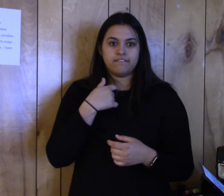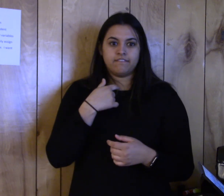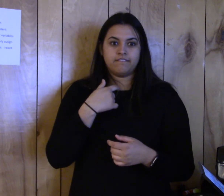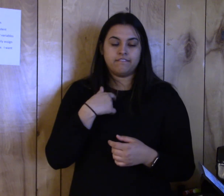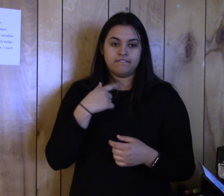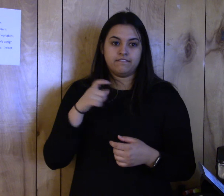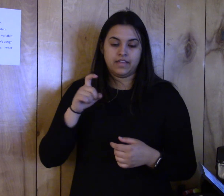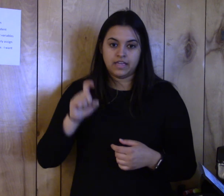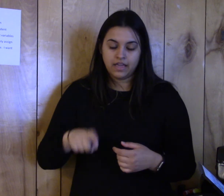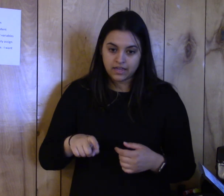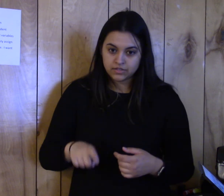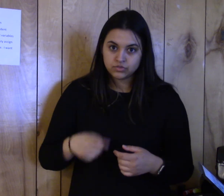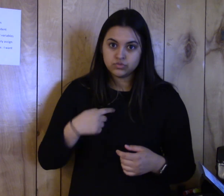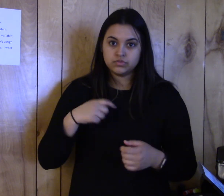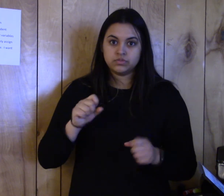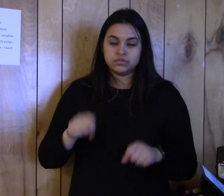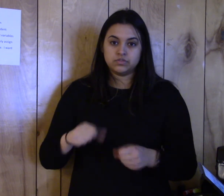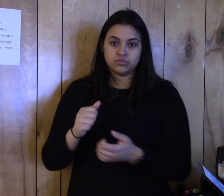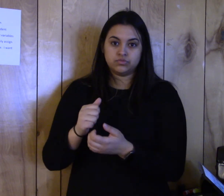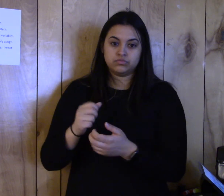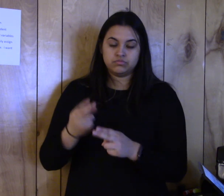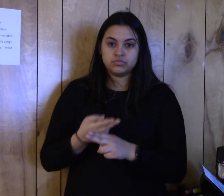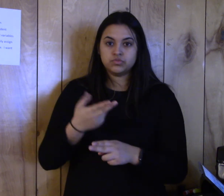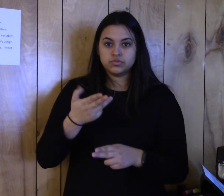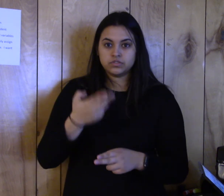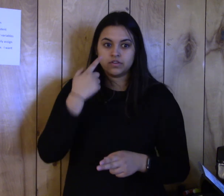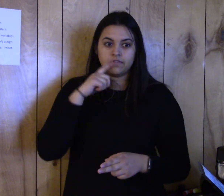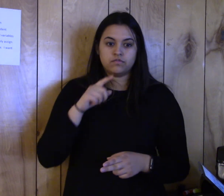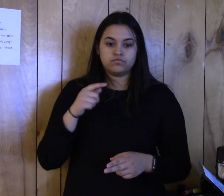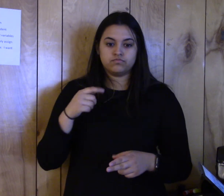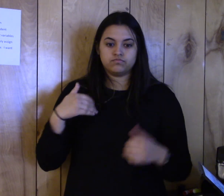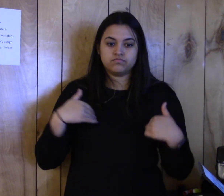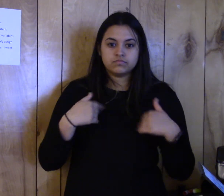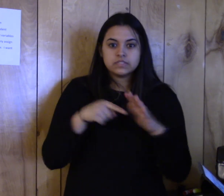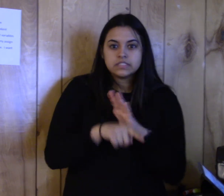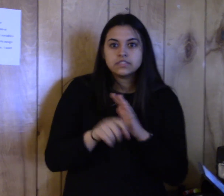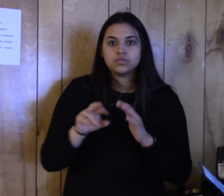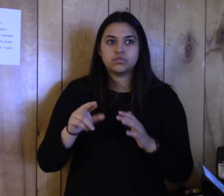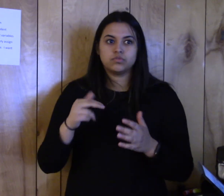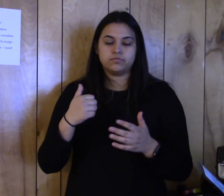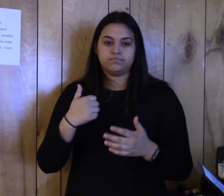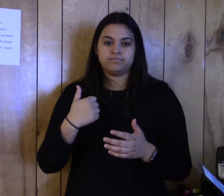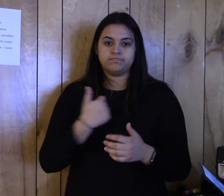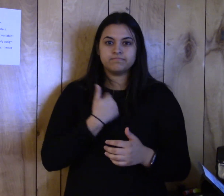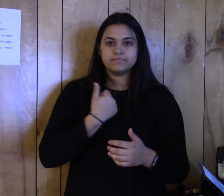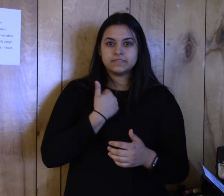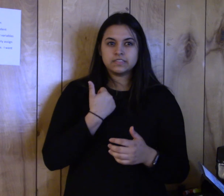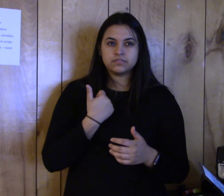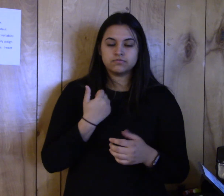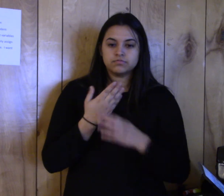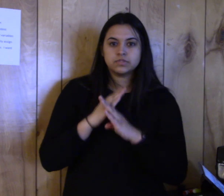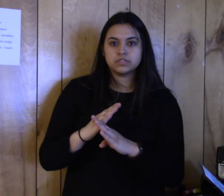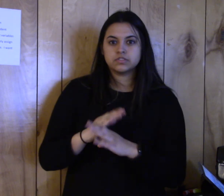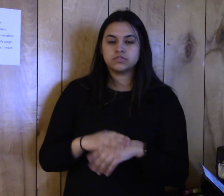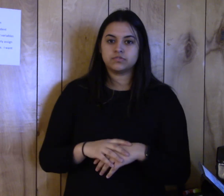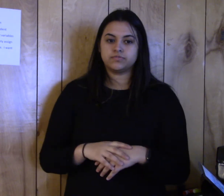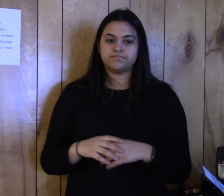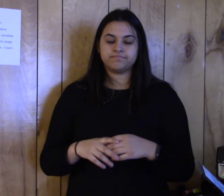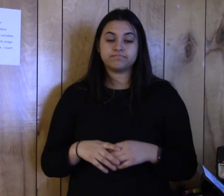gun for hunting or self-protection or whatever. My attitude changed based on what I observed about that